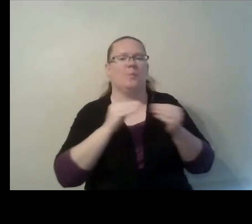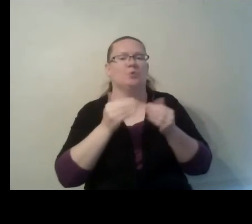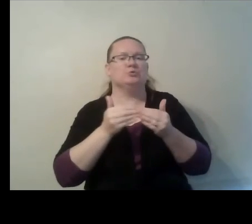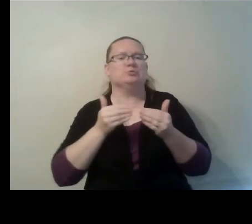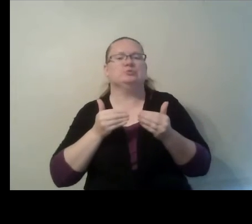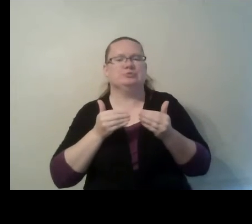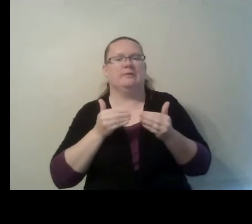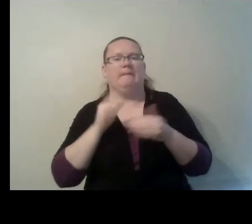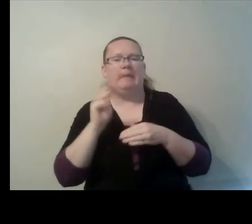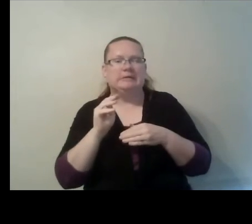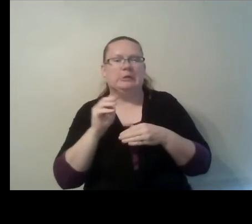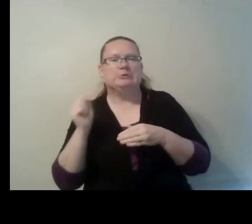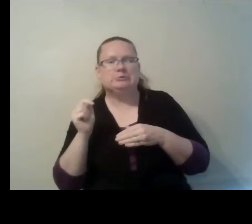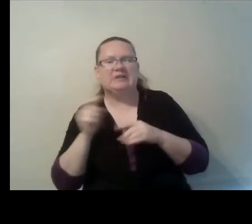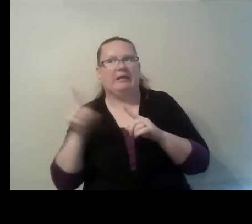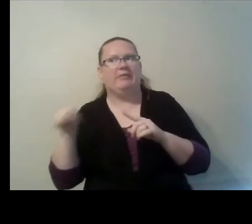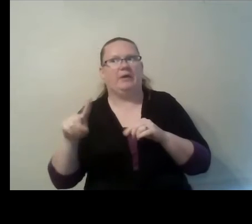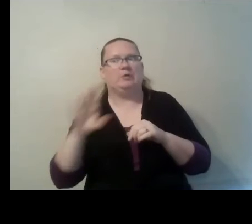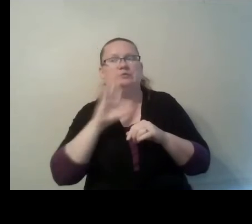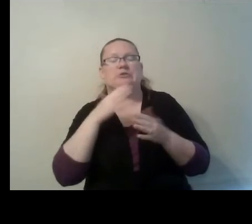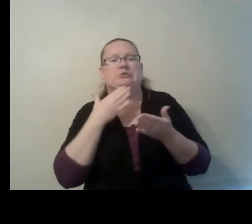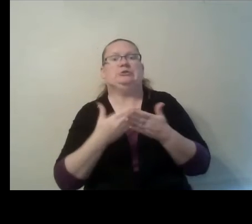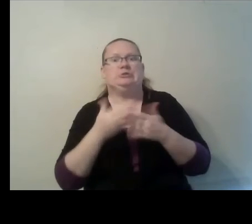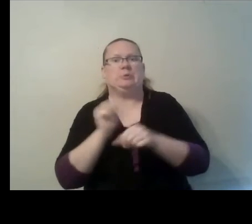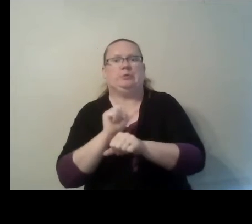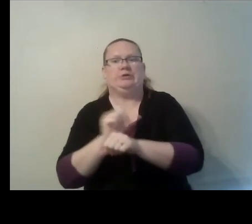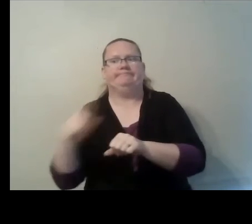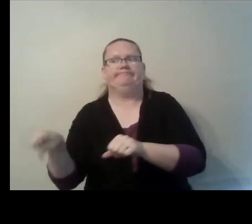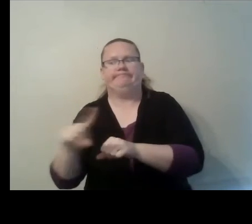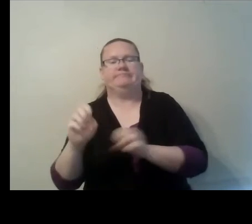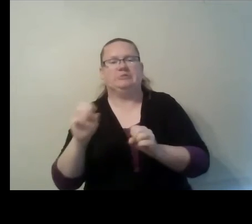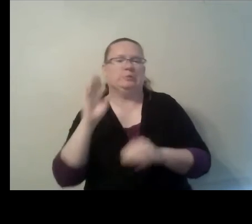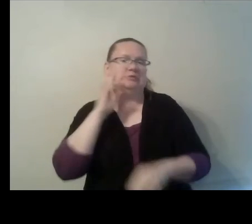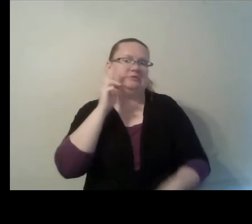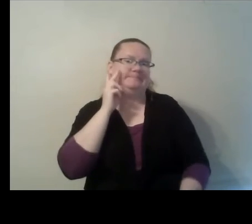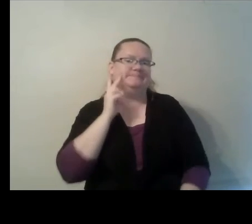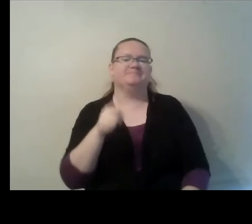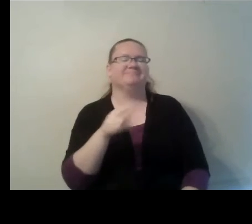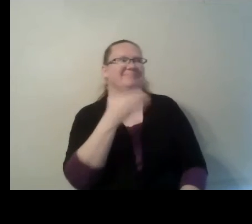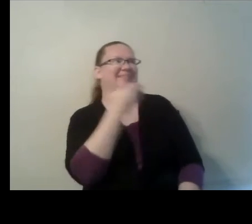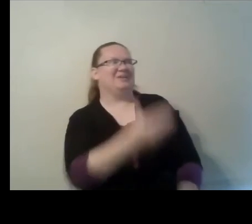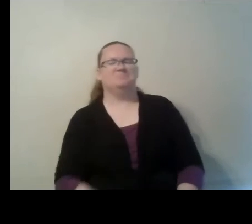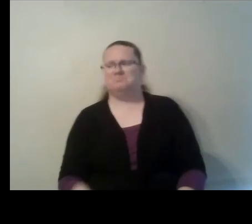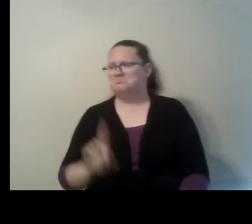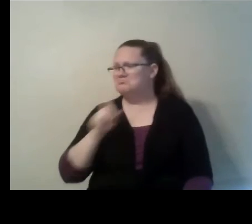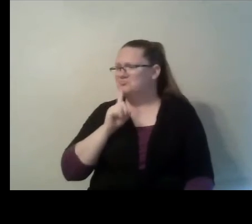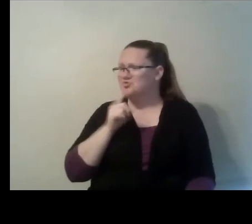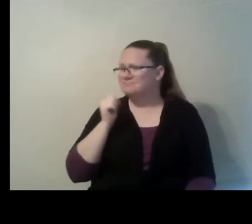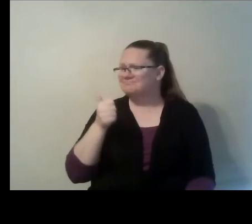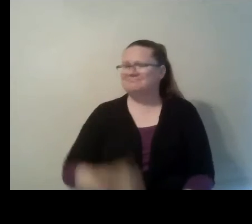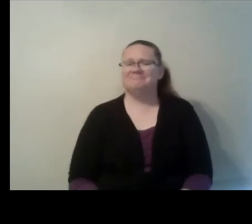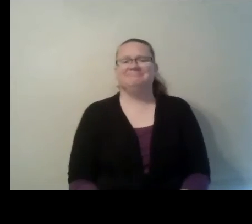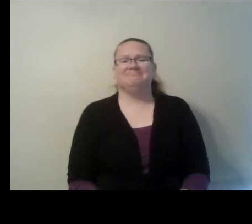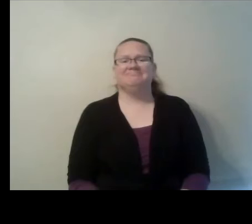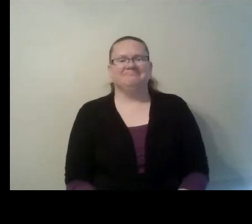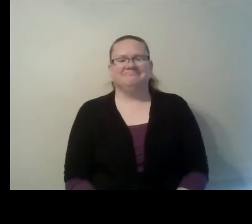They're pretty dang good out there in what they're doing right now with that epidemiology. Thank you. Sure, thank you.